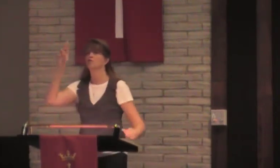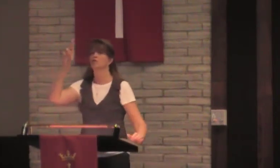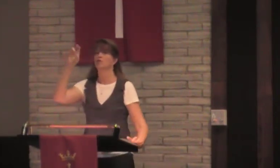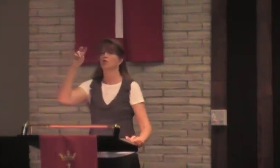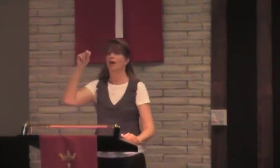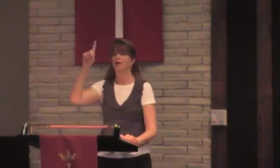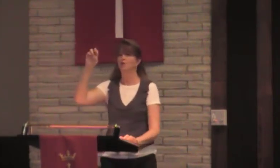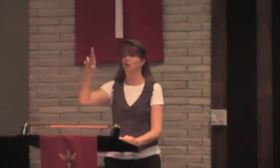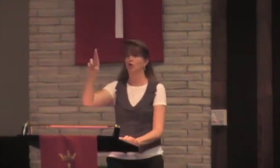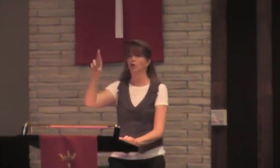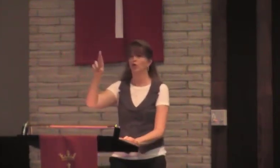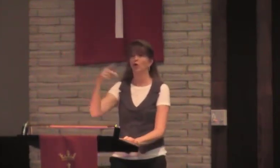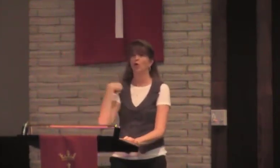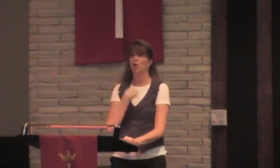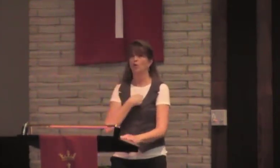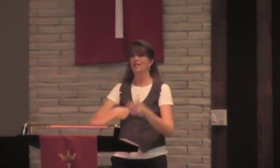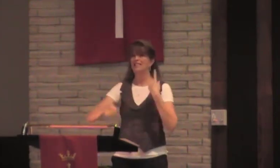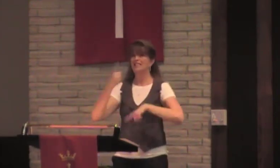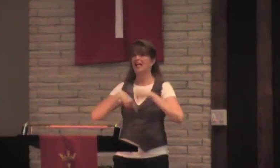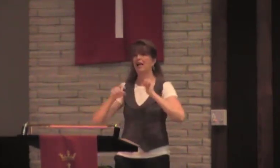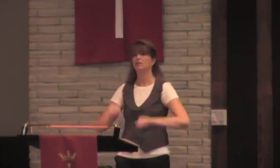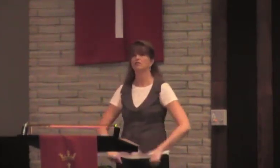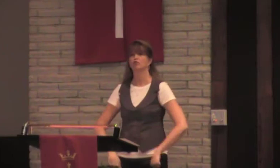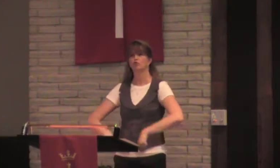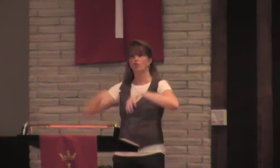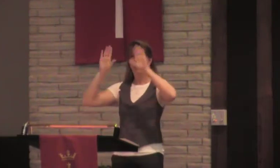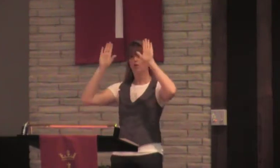What'd you say? Surrender.